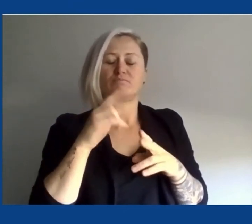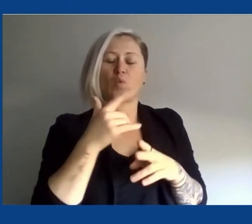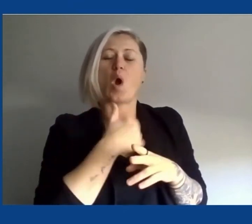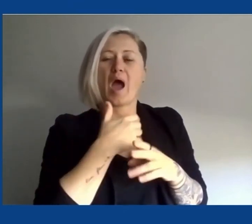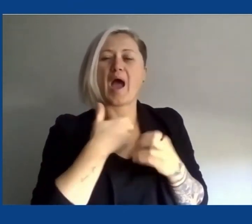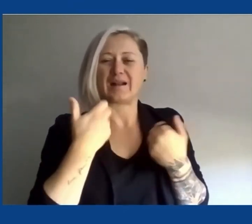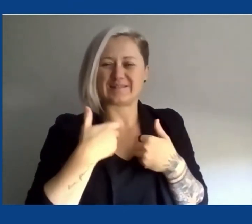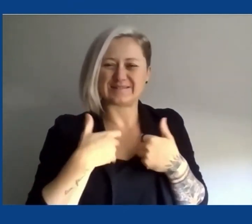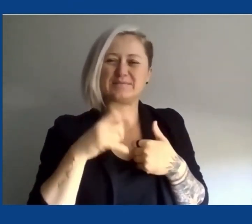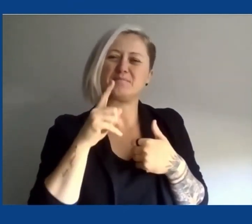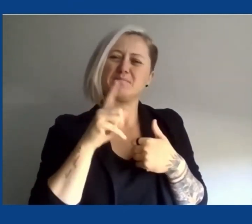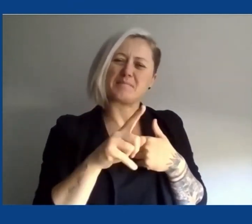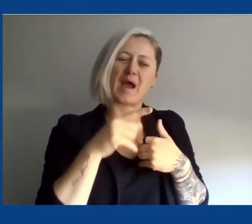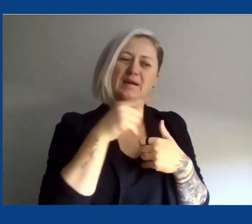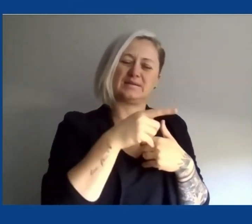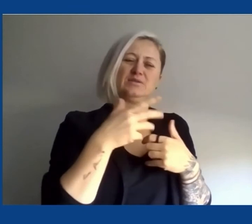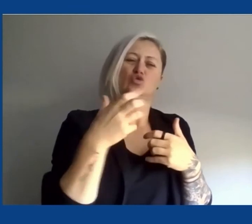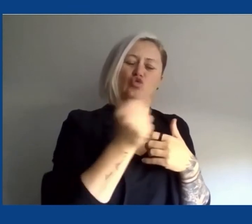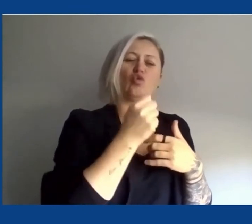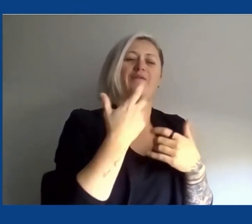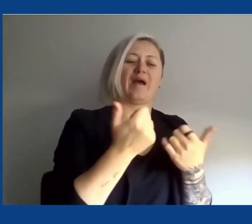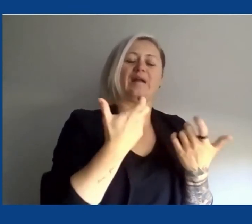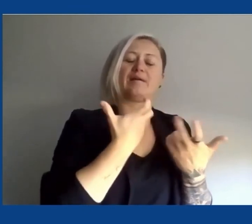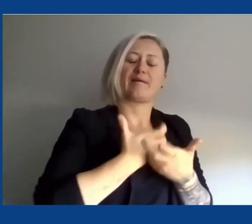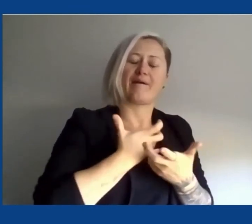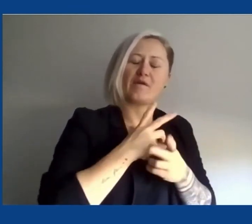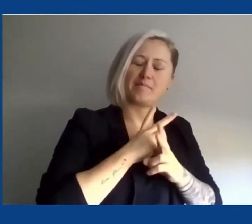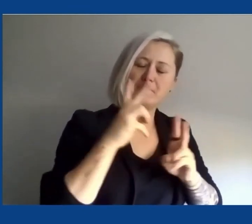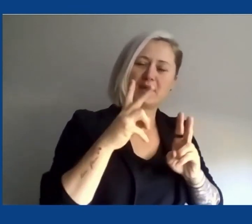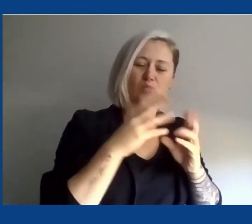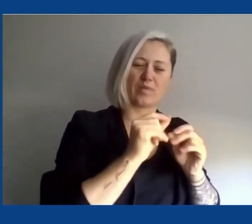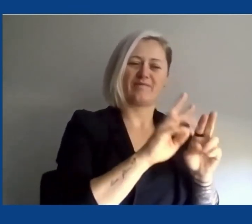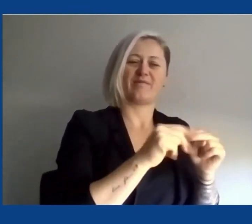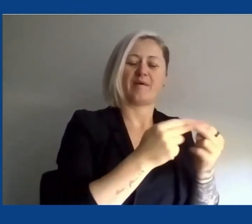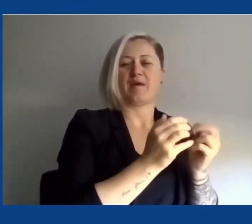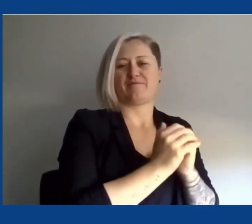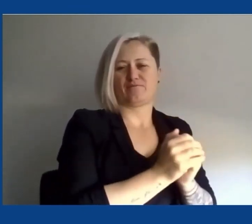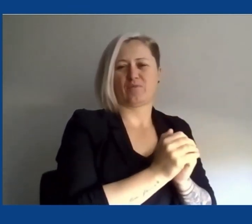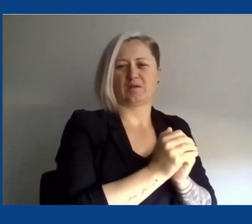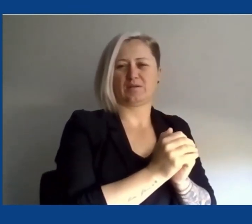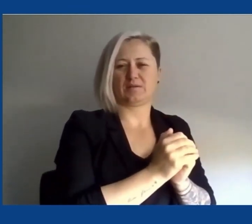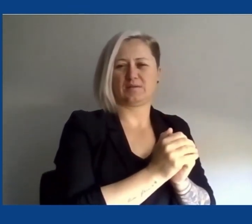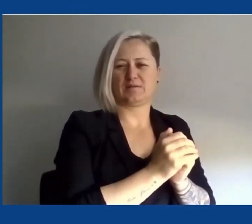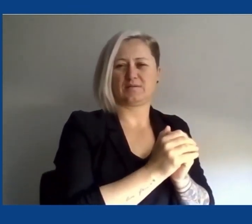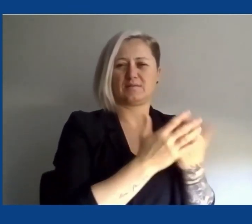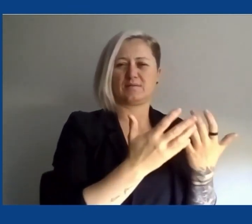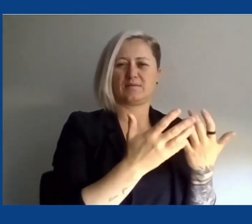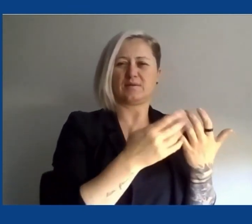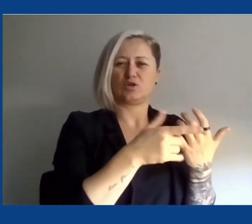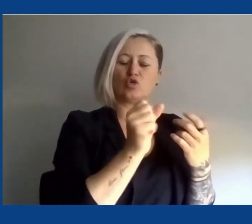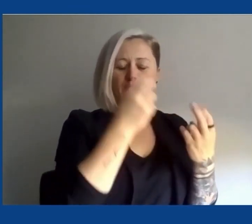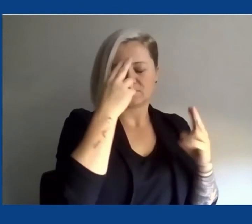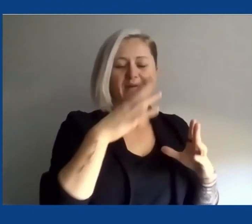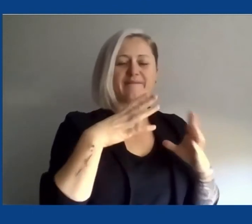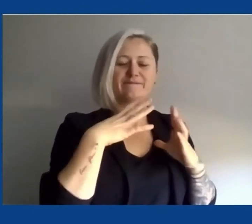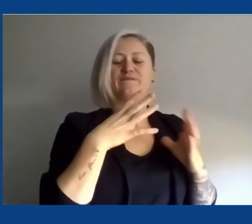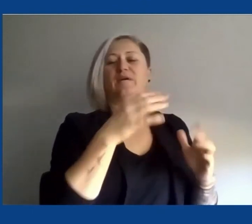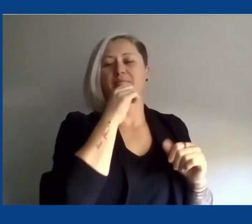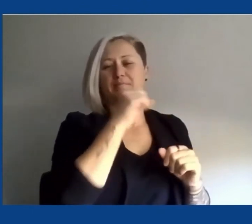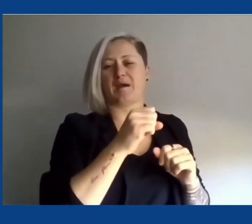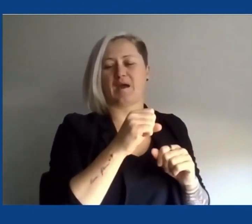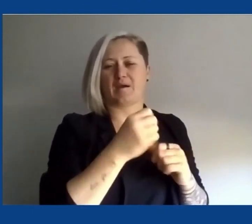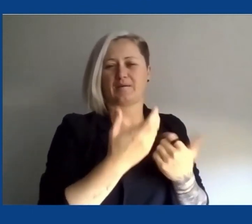in peace in the comfort of family and friends. In my view, he was entitled to die as a free man, said the coroner.